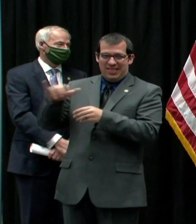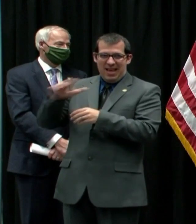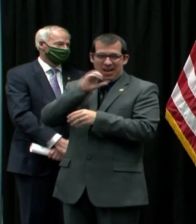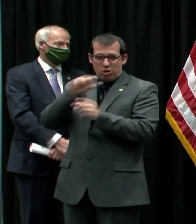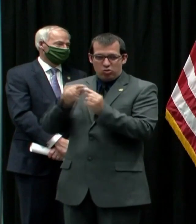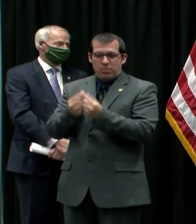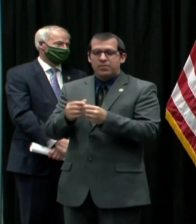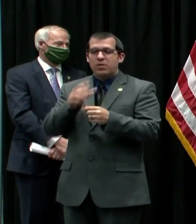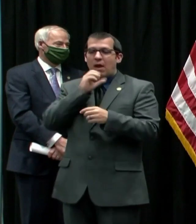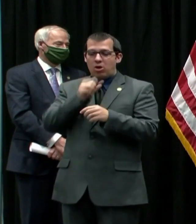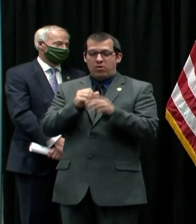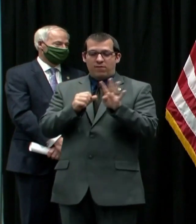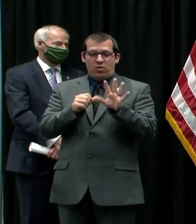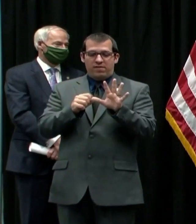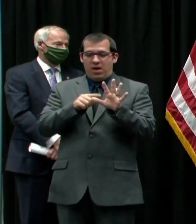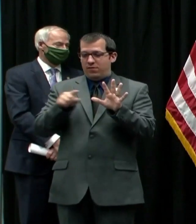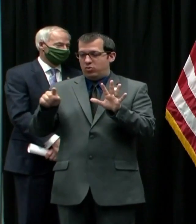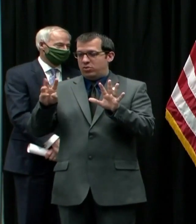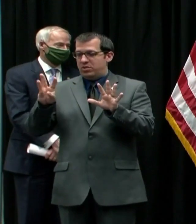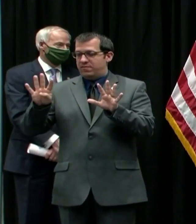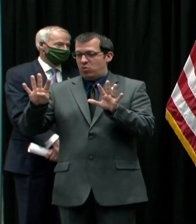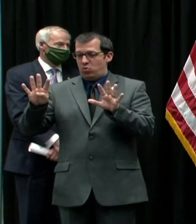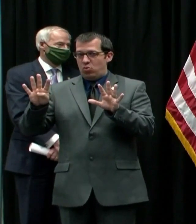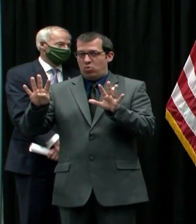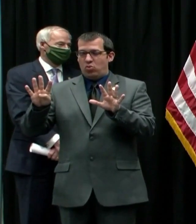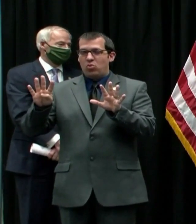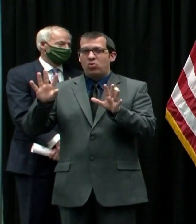45 through 64 is